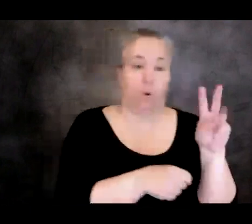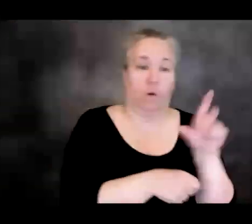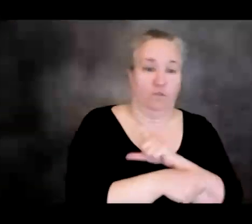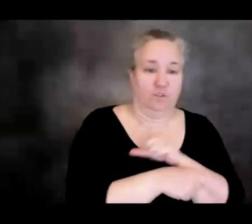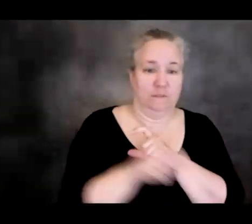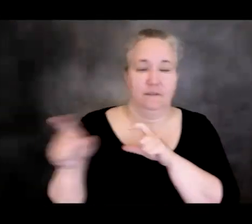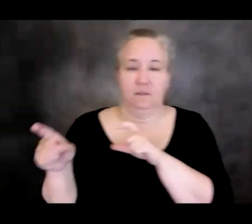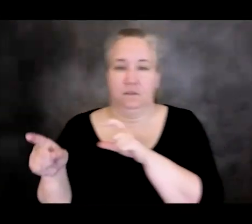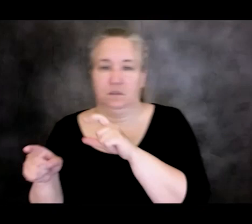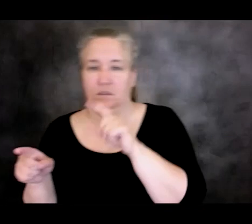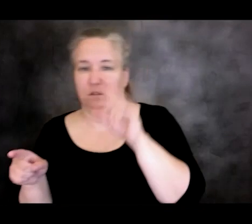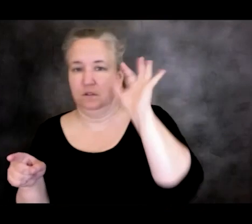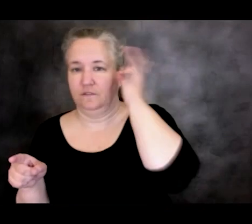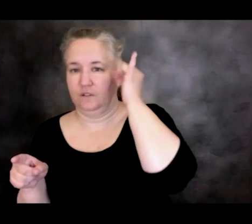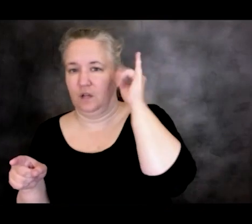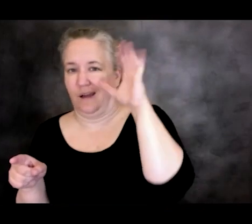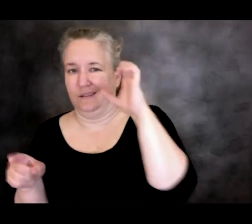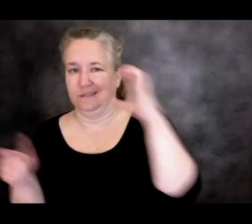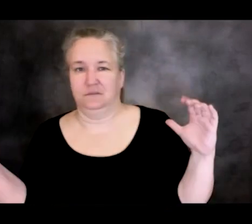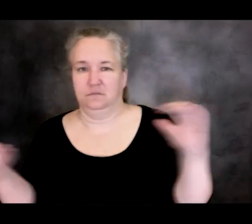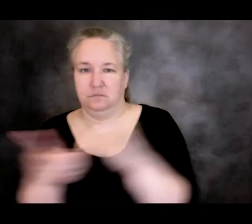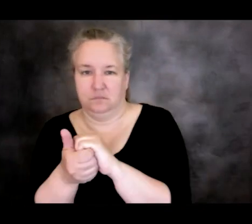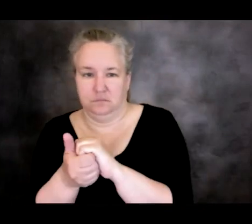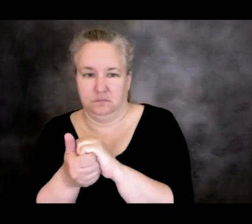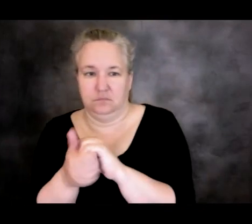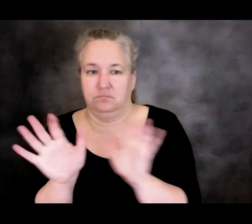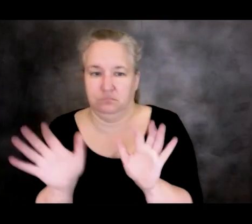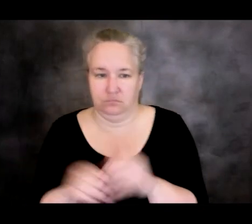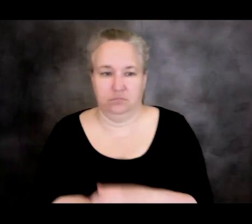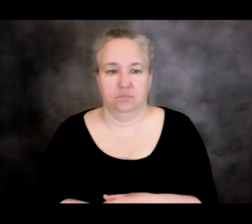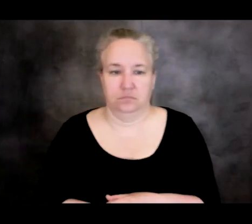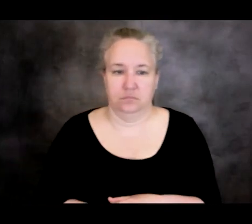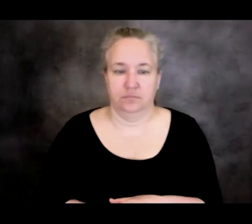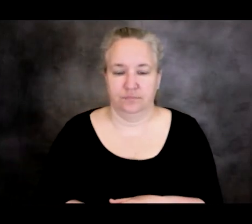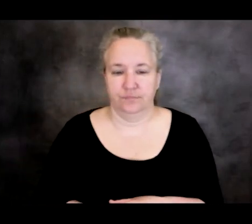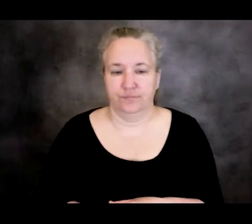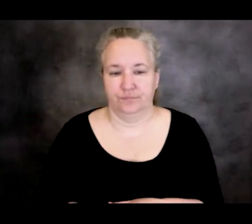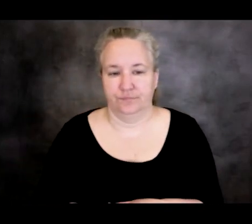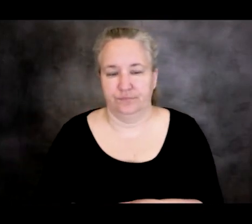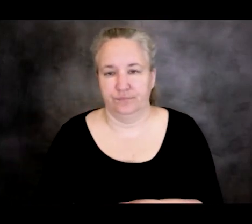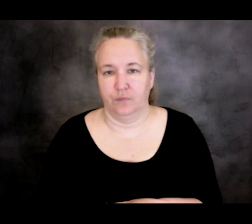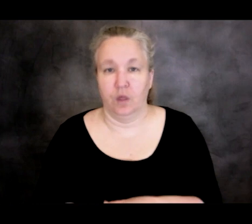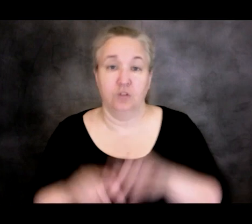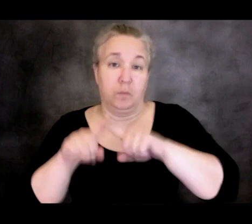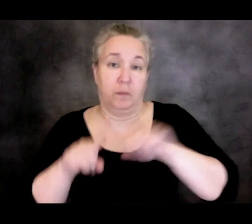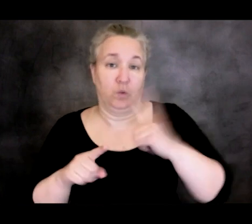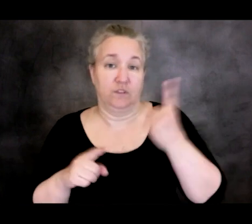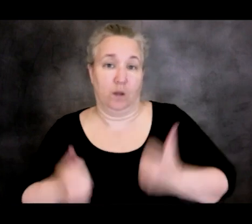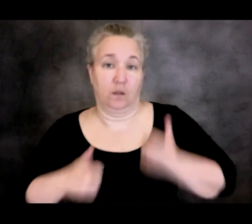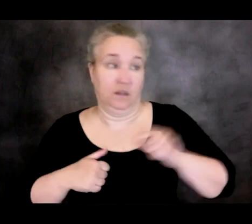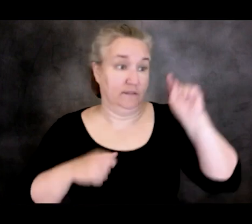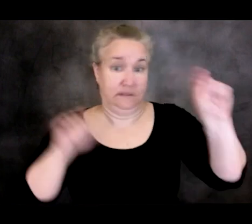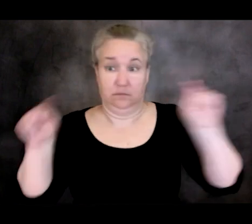and federal ICE officials. And so where one lives today